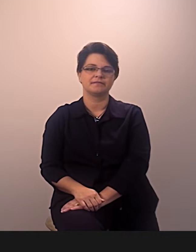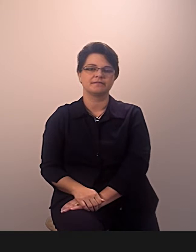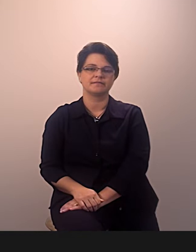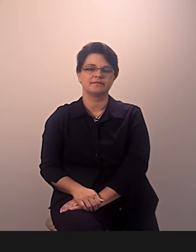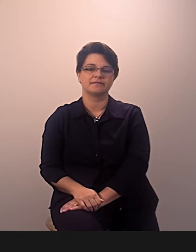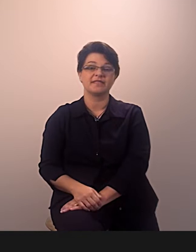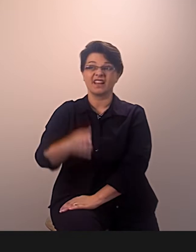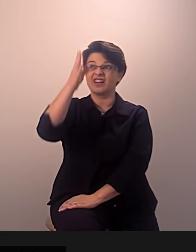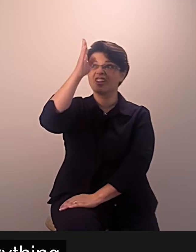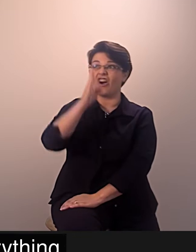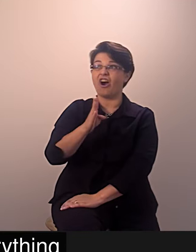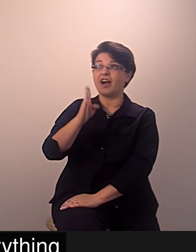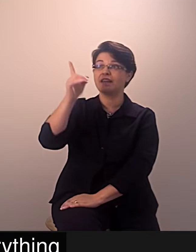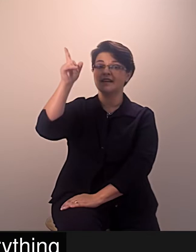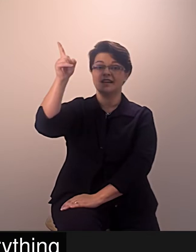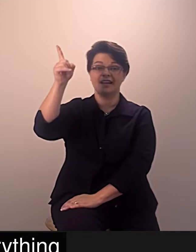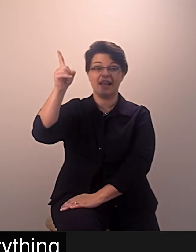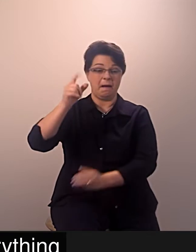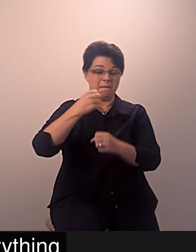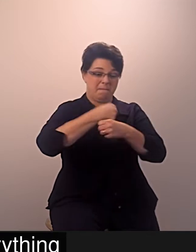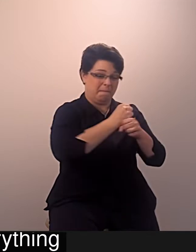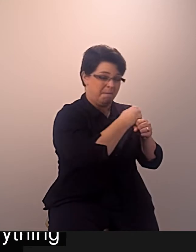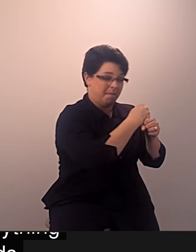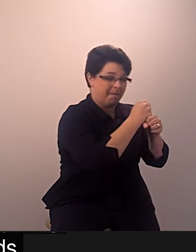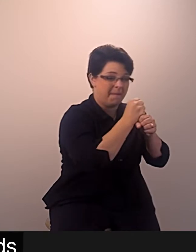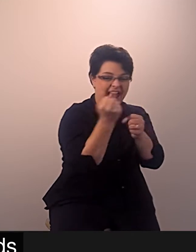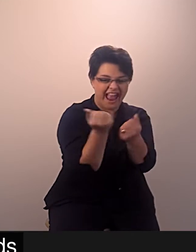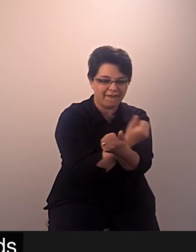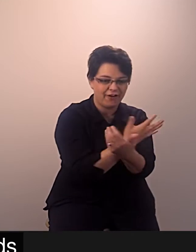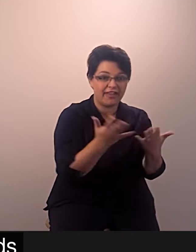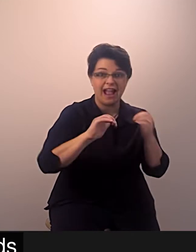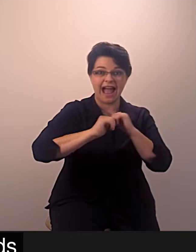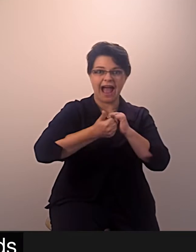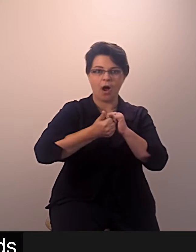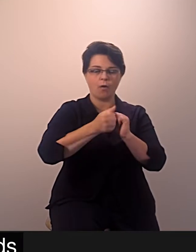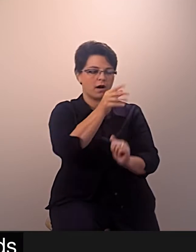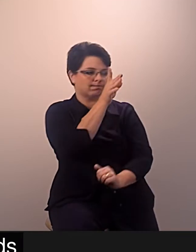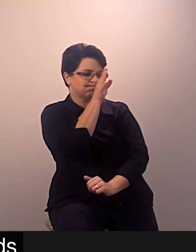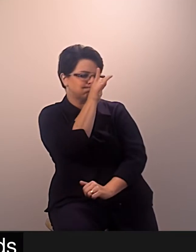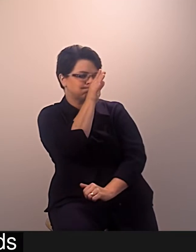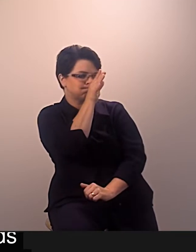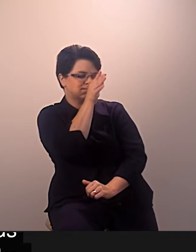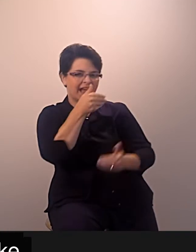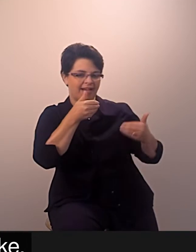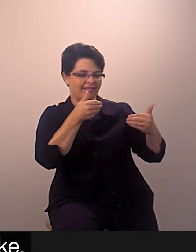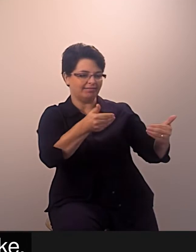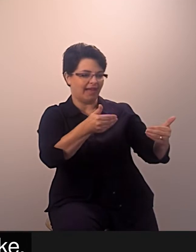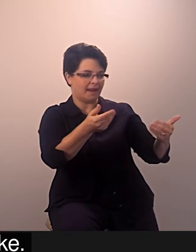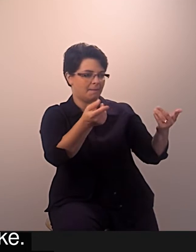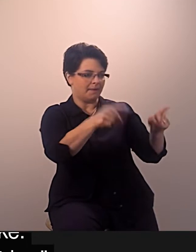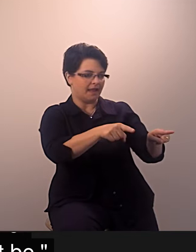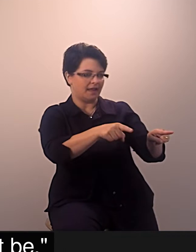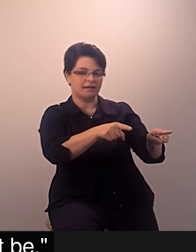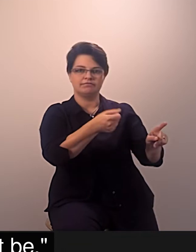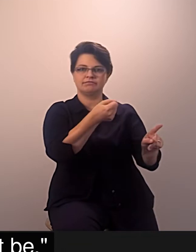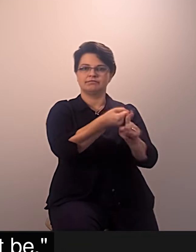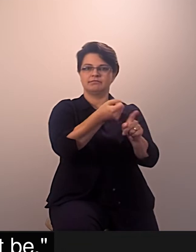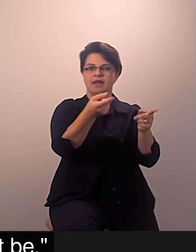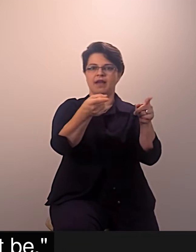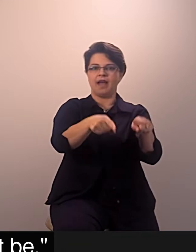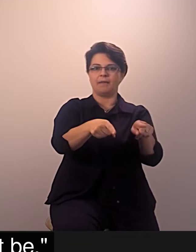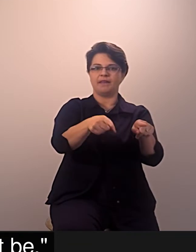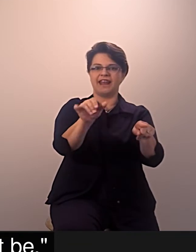God made everything by the words that He spoke. He said, "Let it be," and it was as